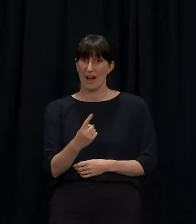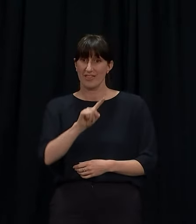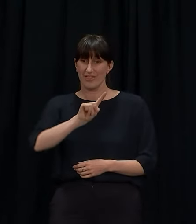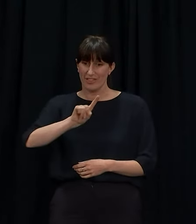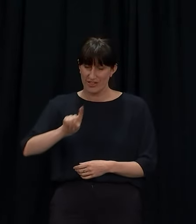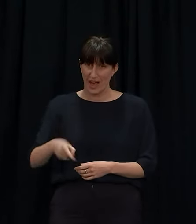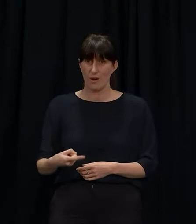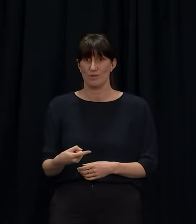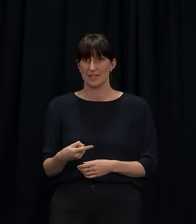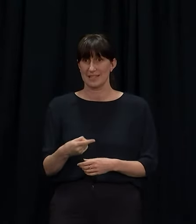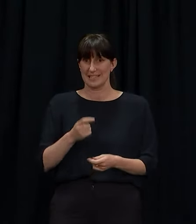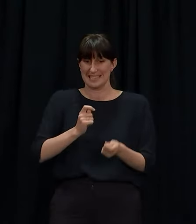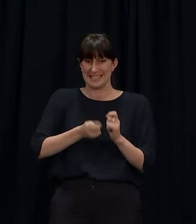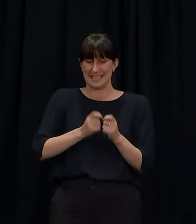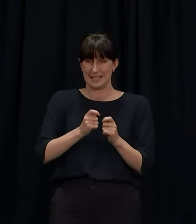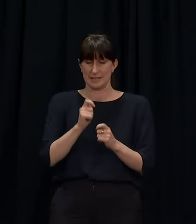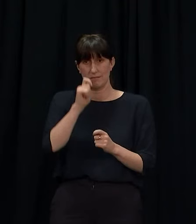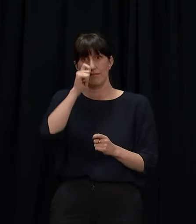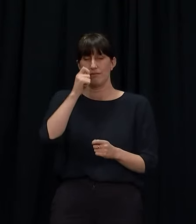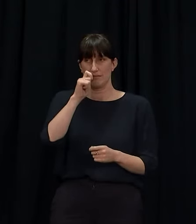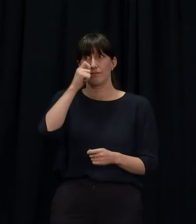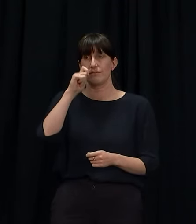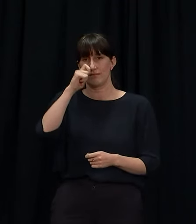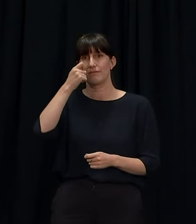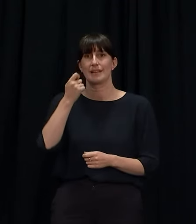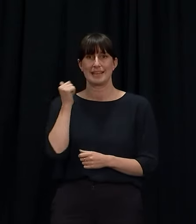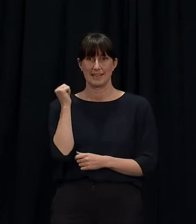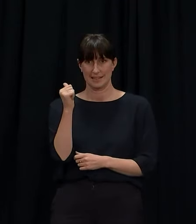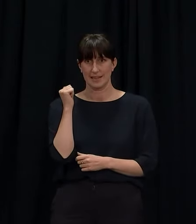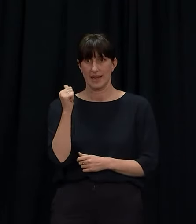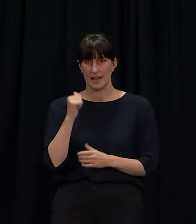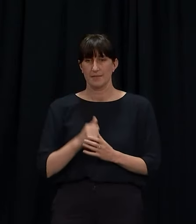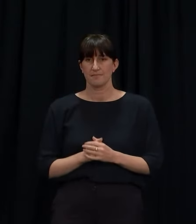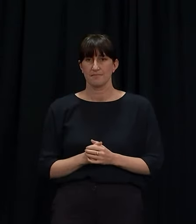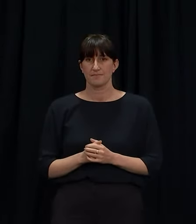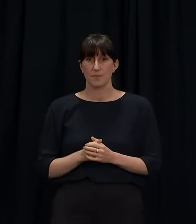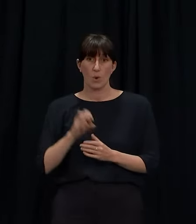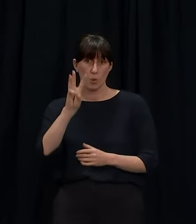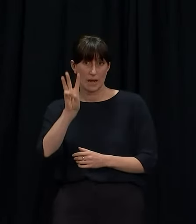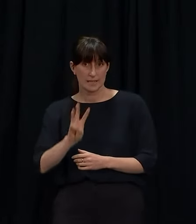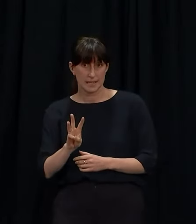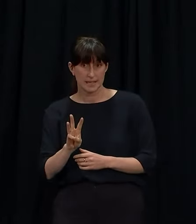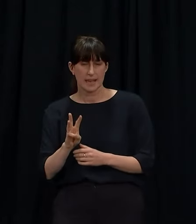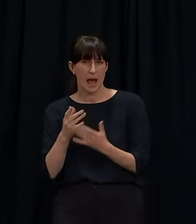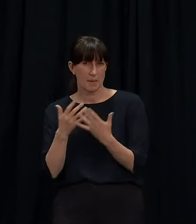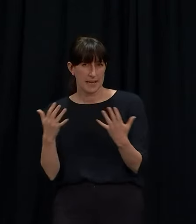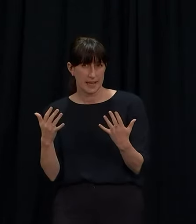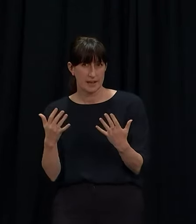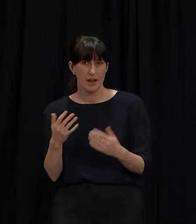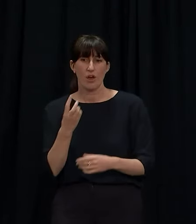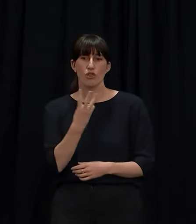41,739 swabs nationwide. In Wellington, that number was